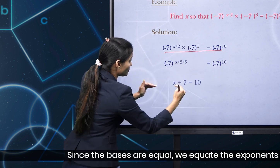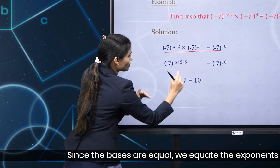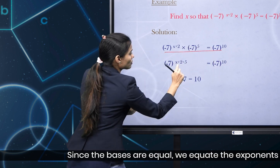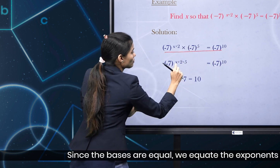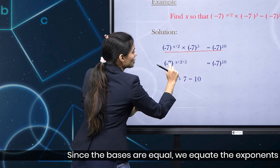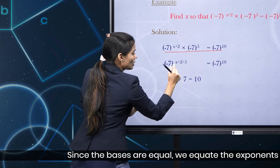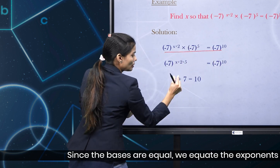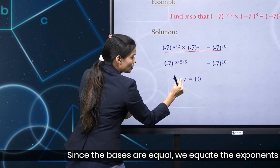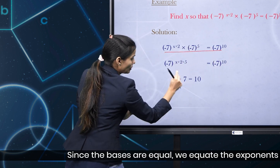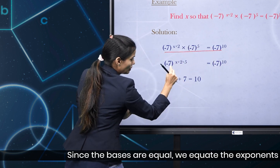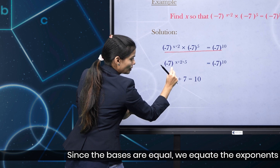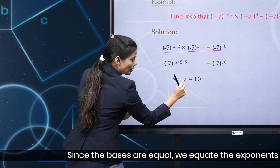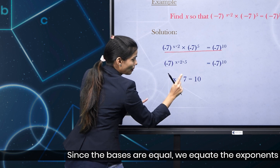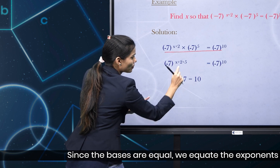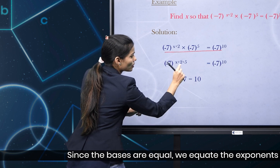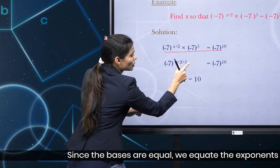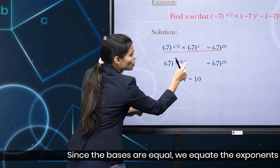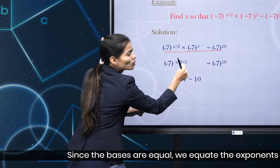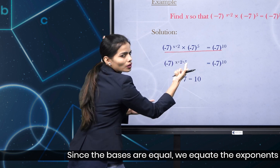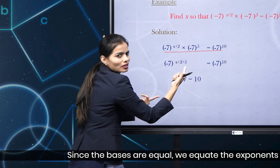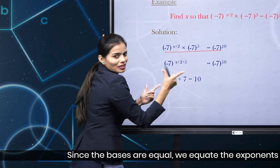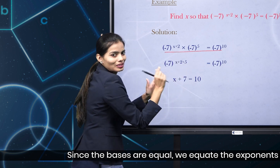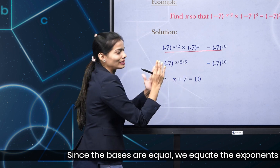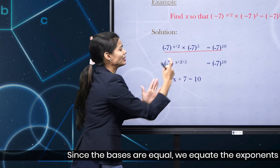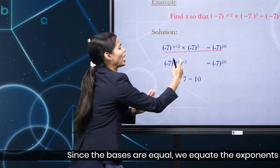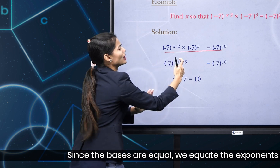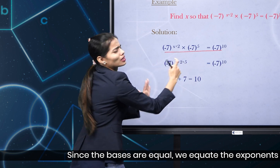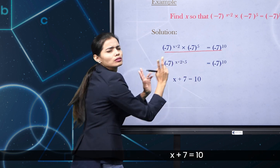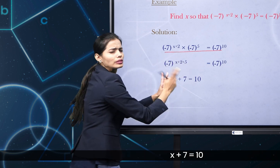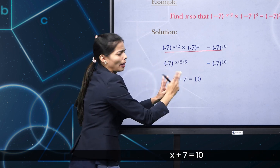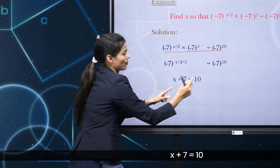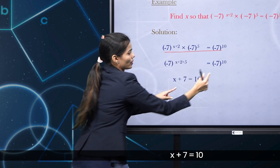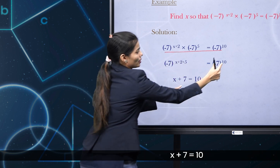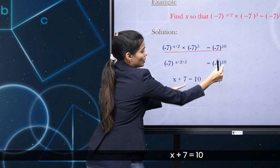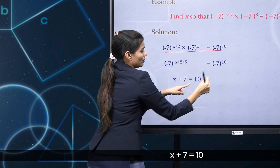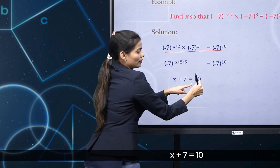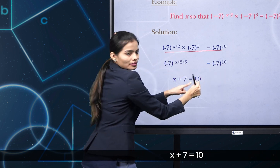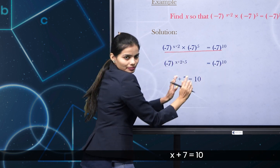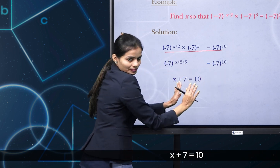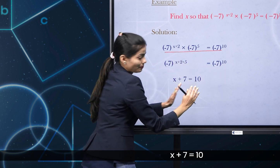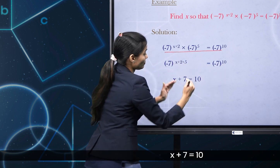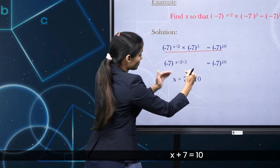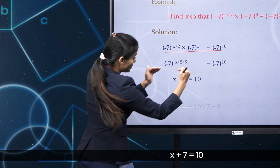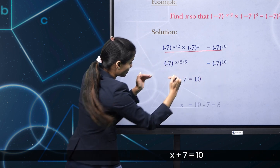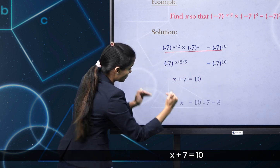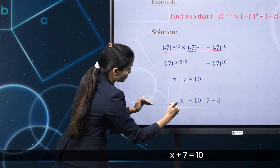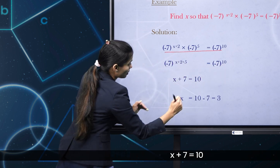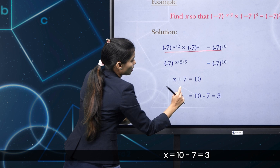Since the bases are equal, we equate the exponents to get x plus 7 is equal to 10. X